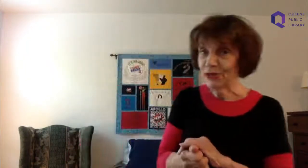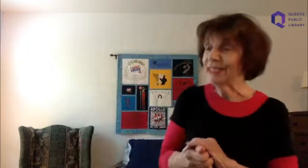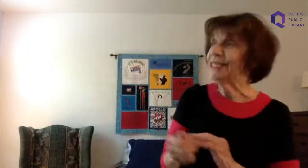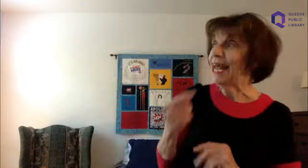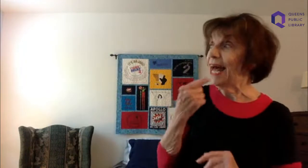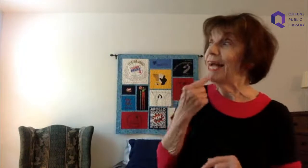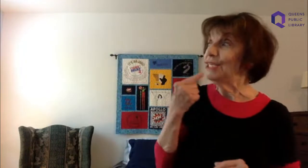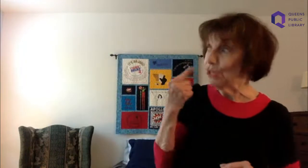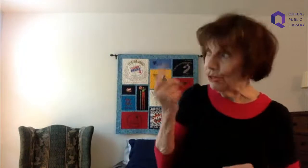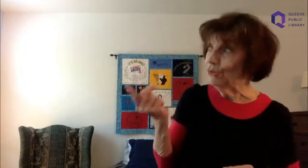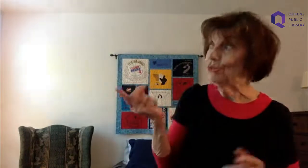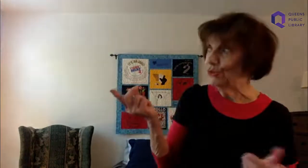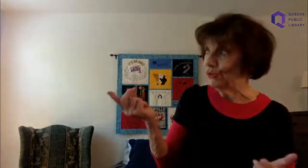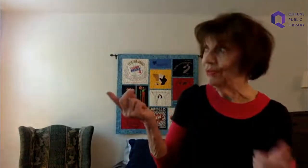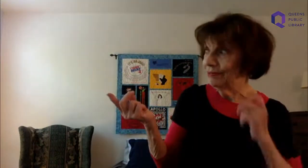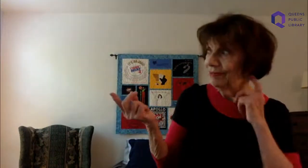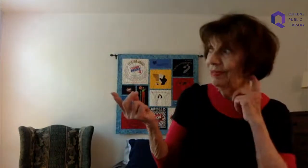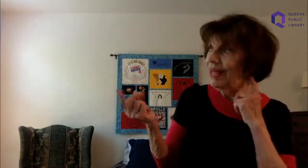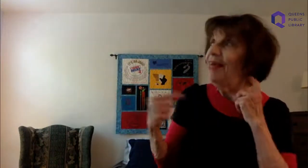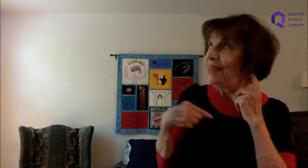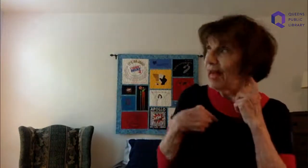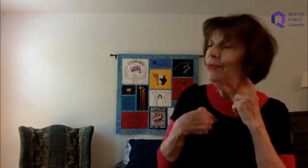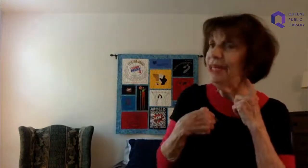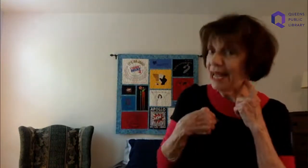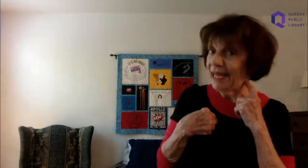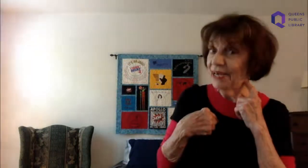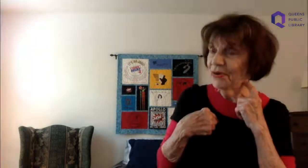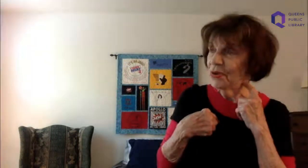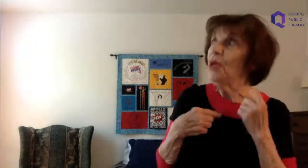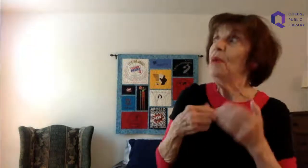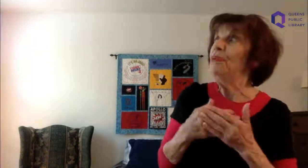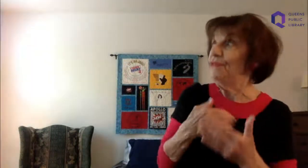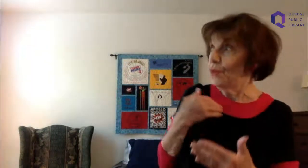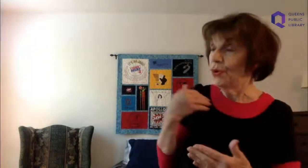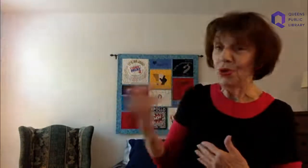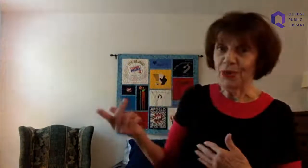Turtle said, I told you that I would get before you.